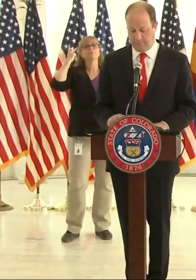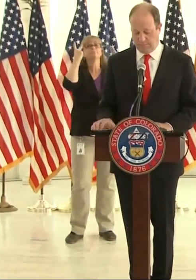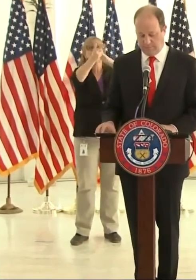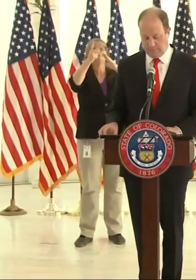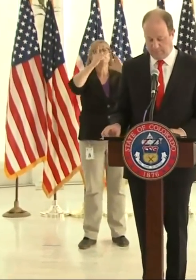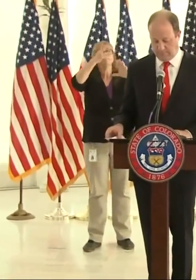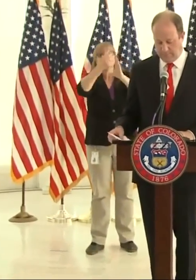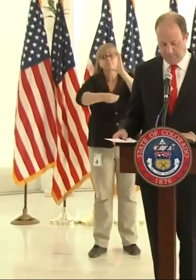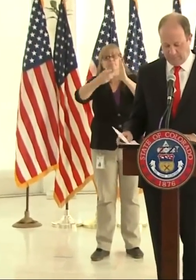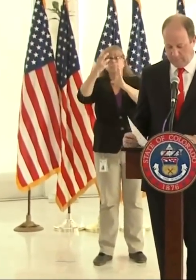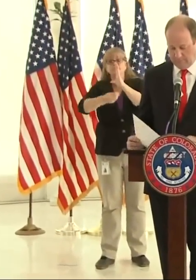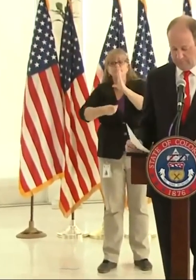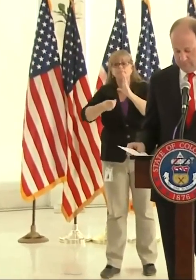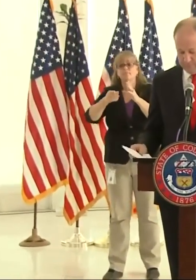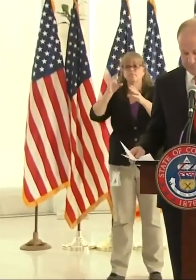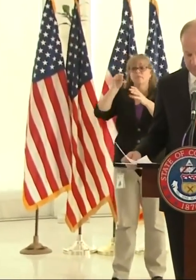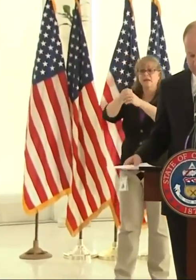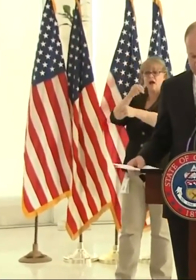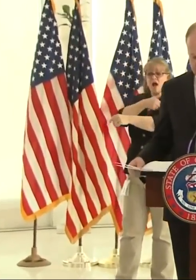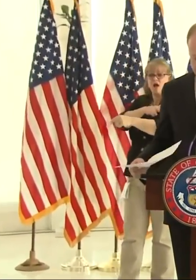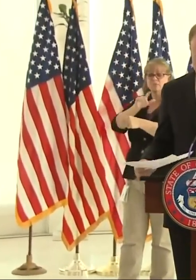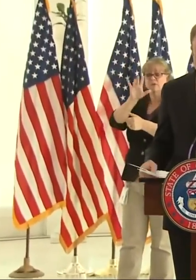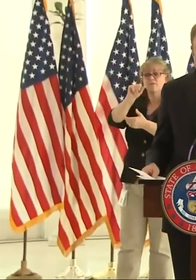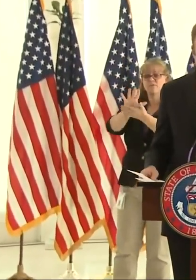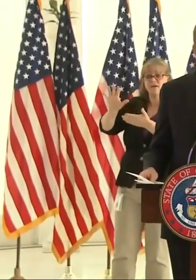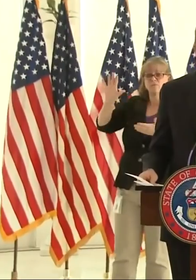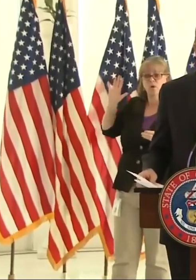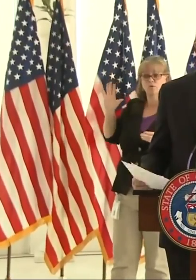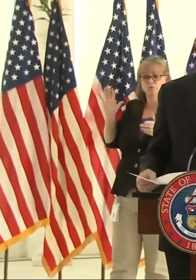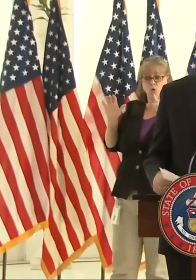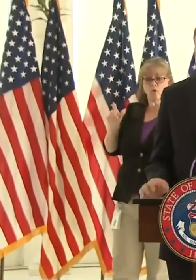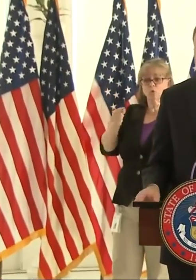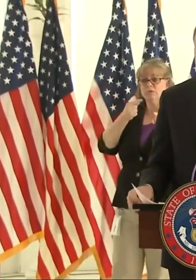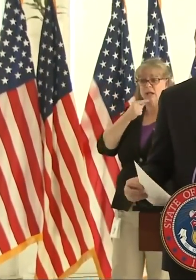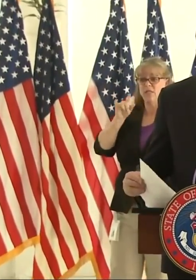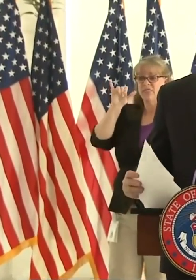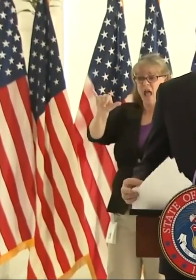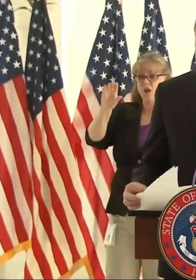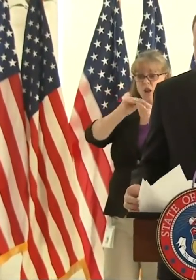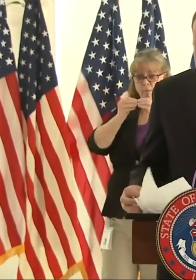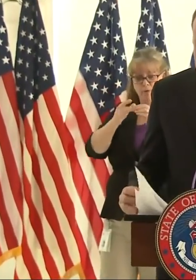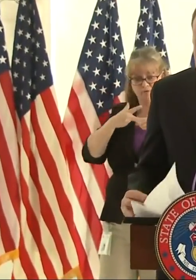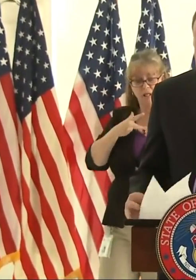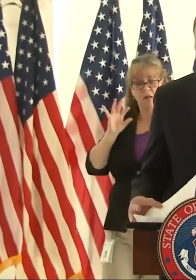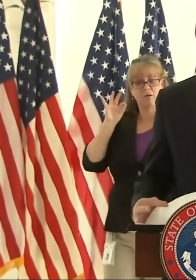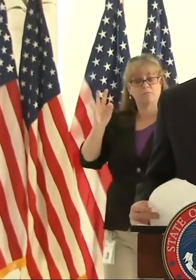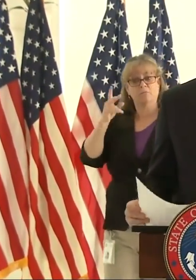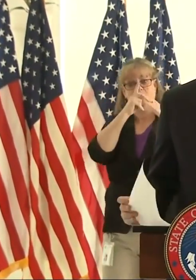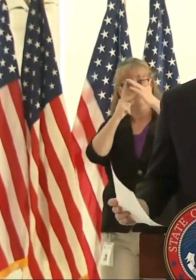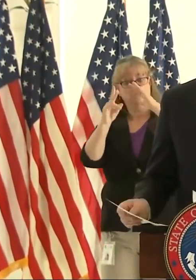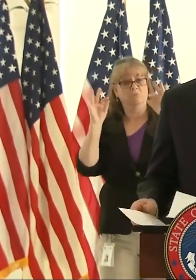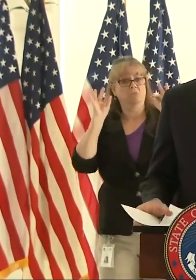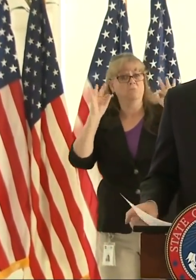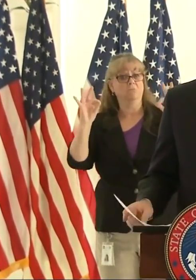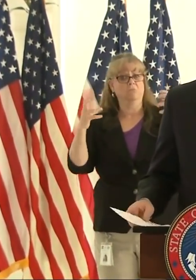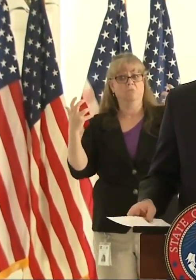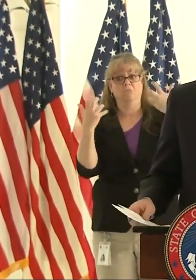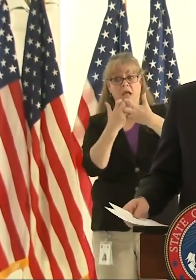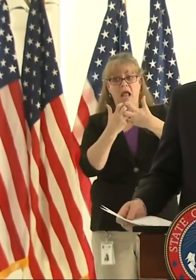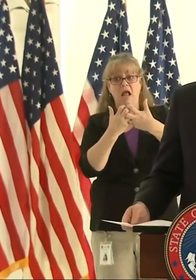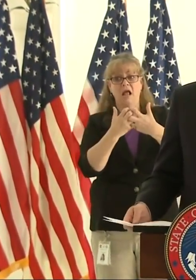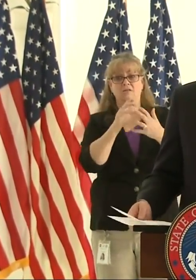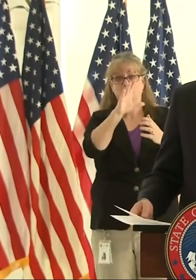hospitalizations, would you have said 5 weeks ago that this is a number you'd be happy with? You know, there's no way that any of us